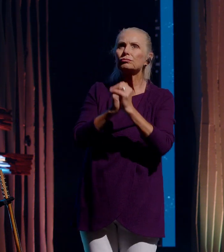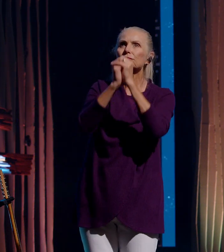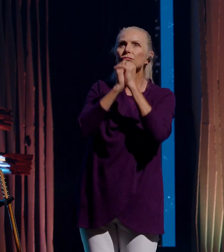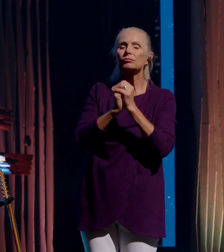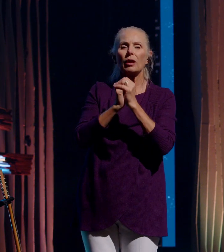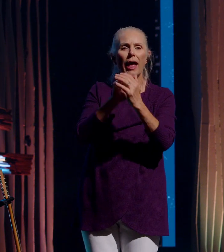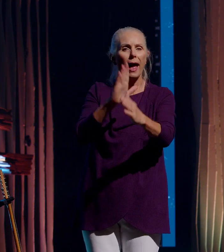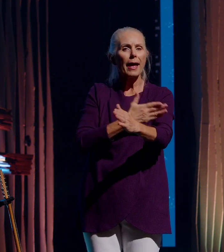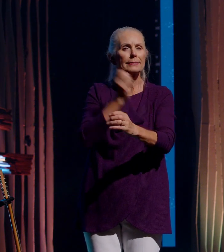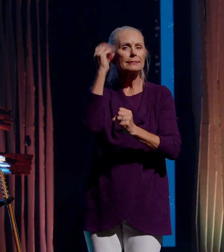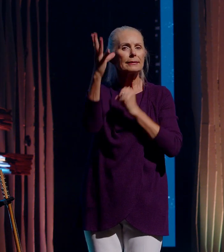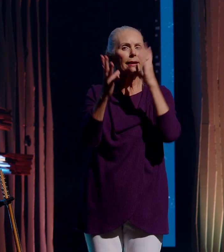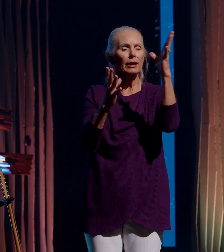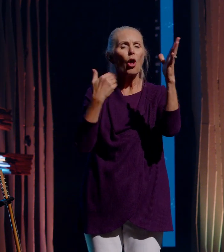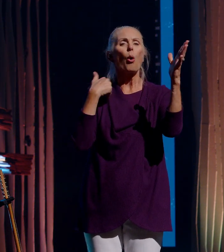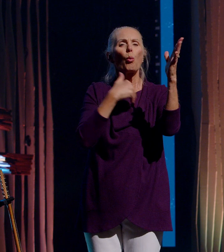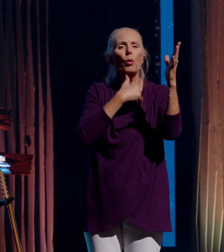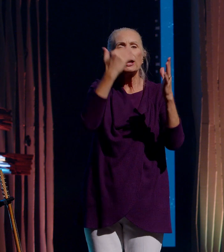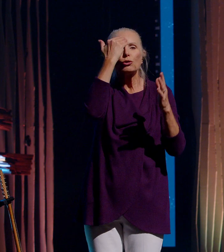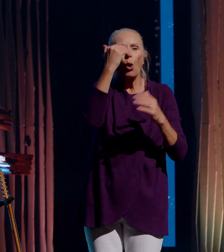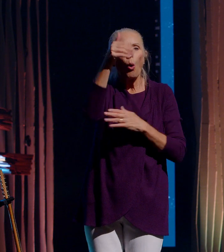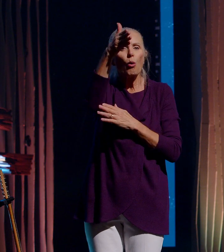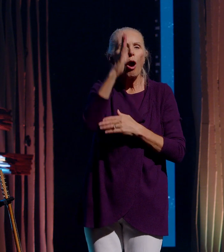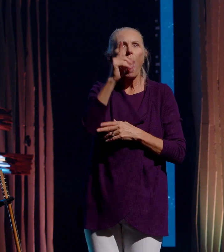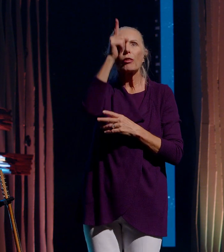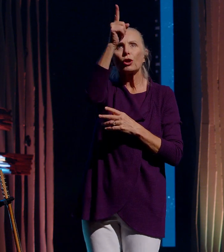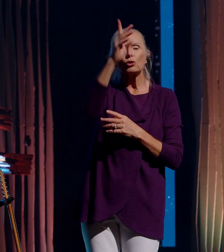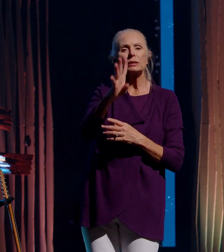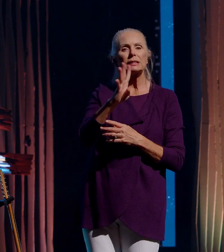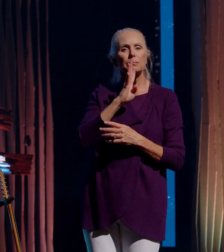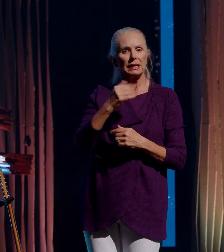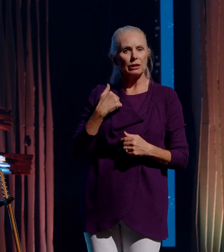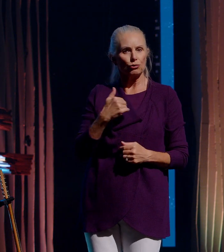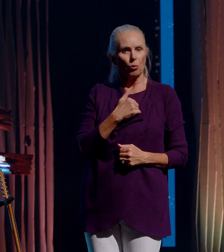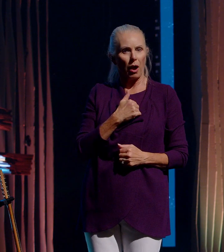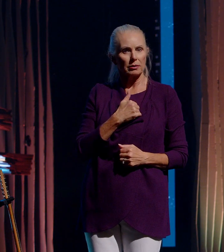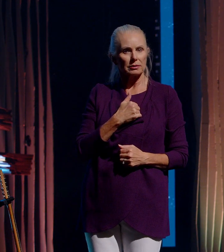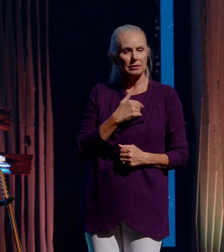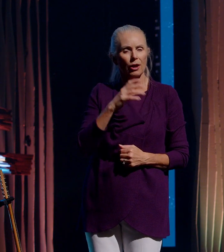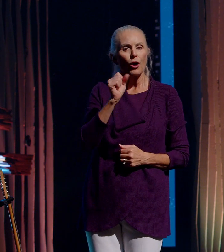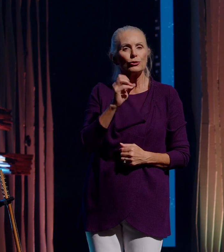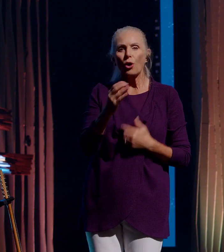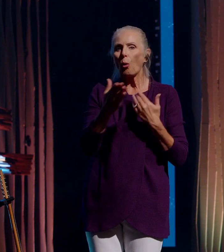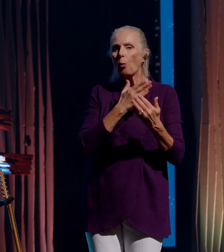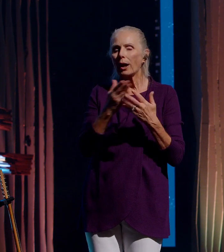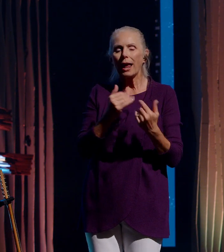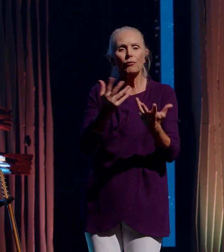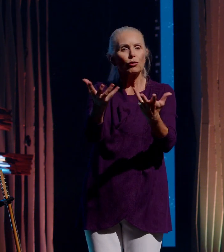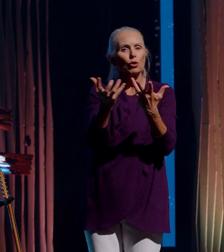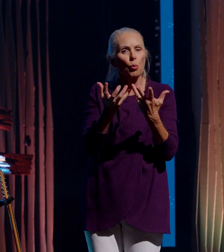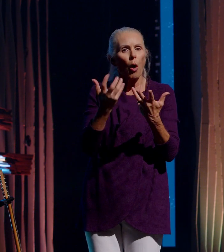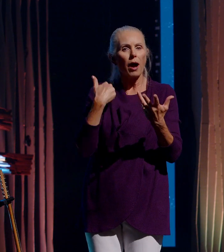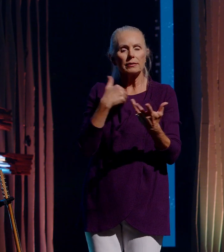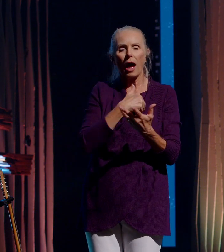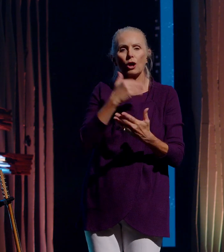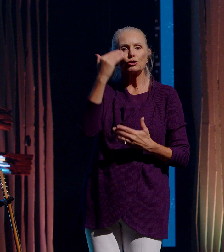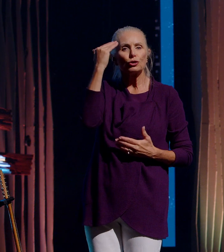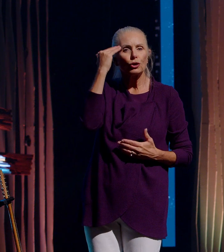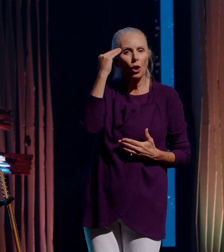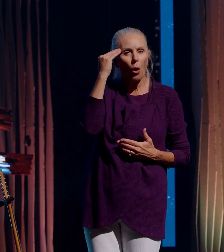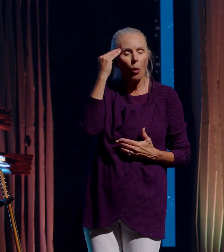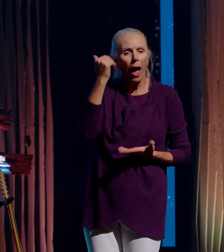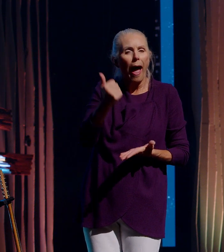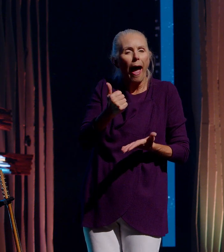know that you're speaking to us. And so, Lord, whatever it is that you want us to see, whatever it is that you want us to know today, God, would you make it so